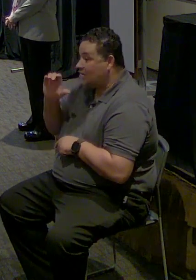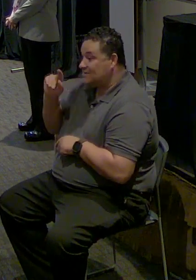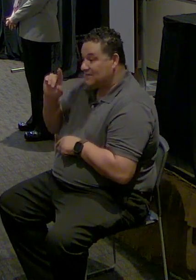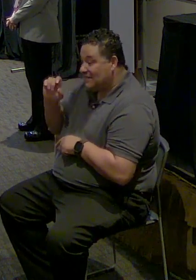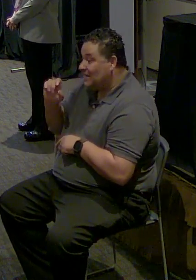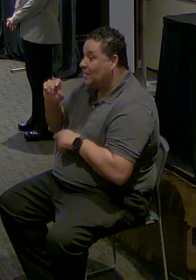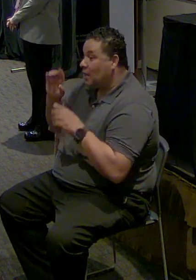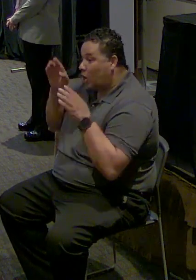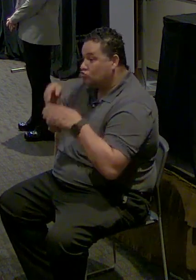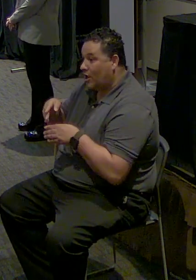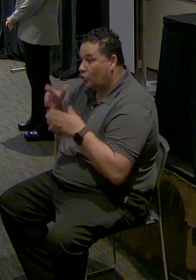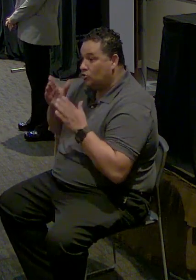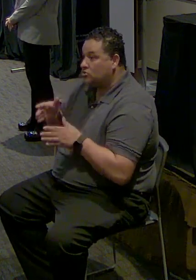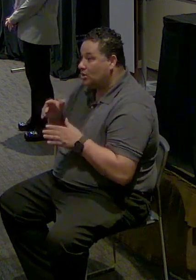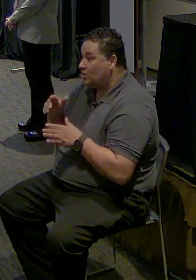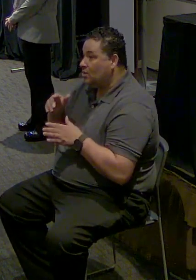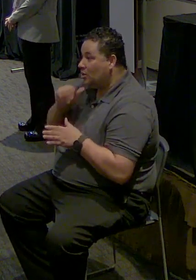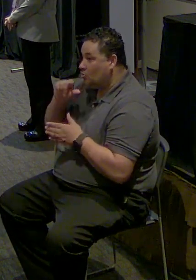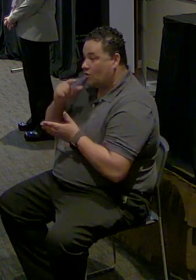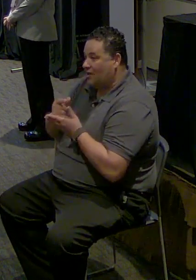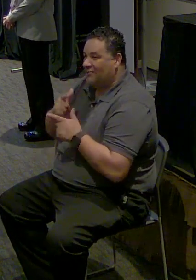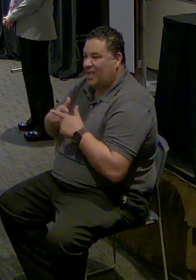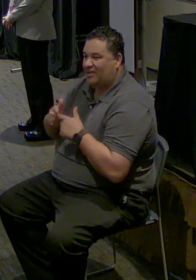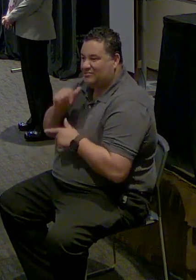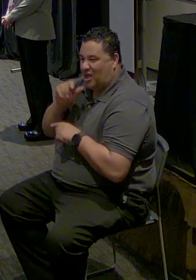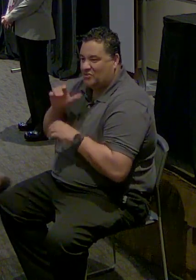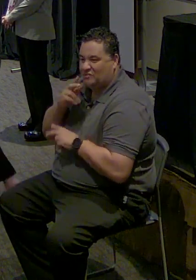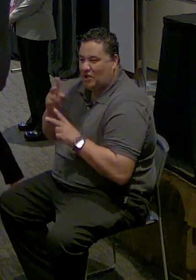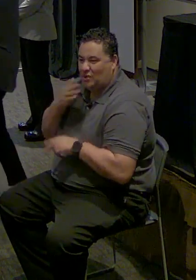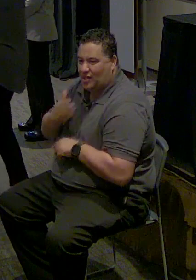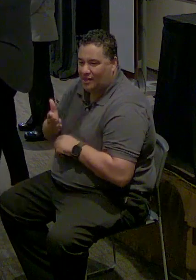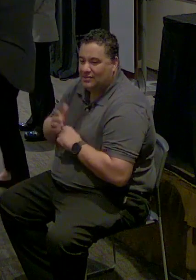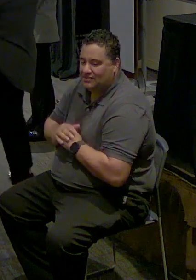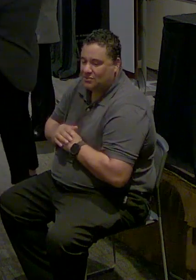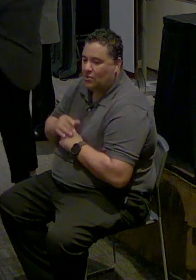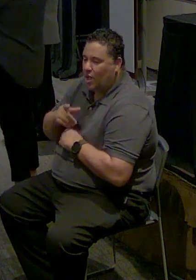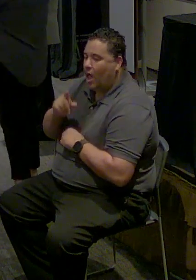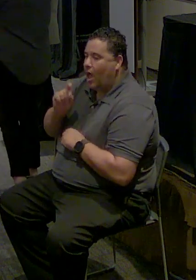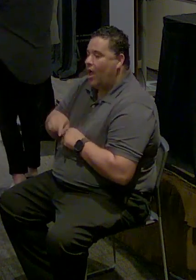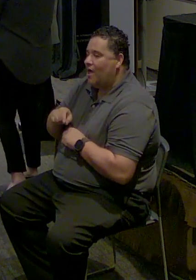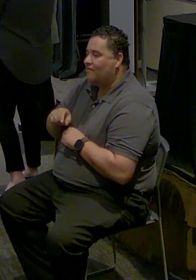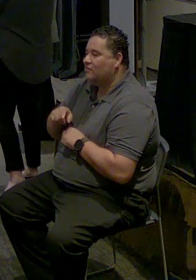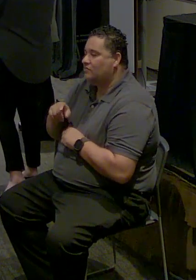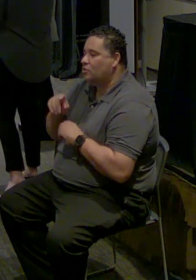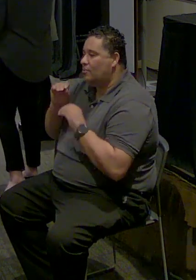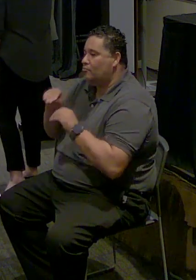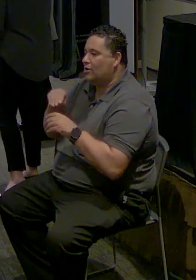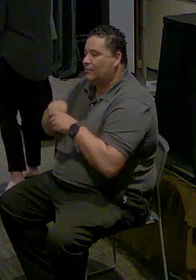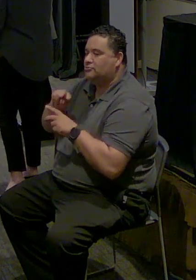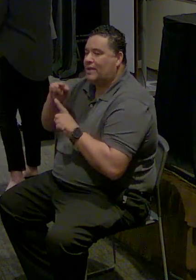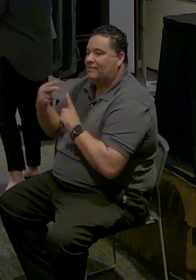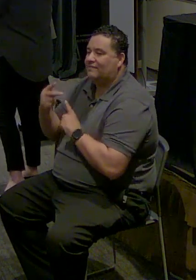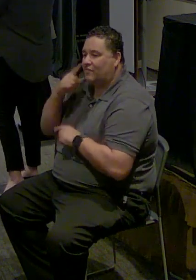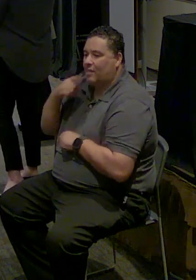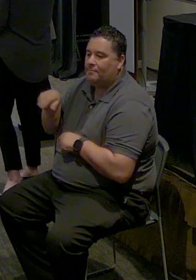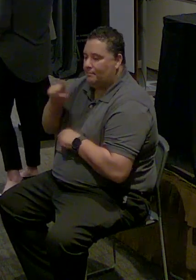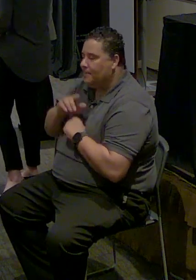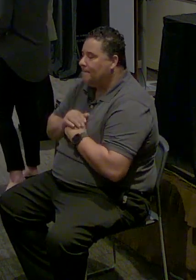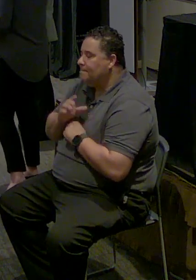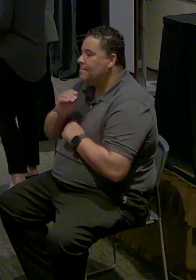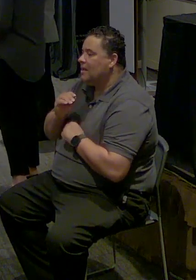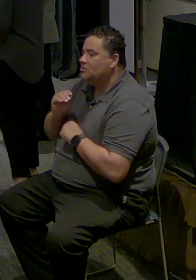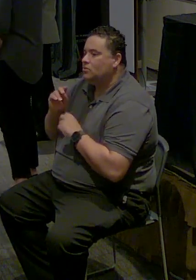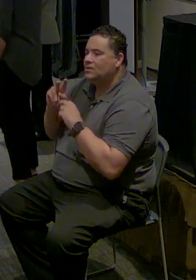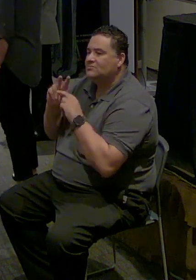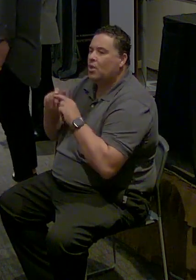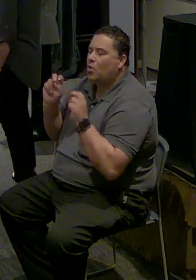concentrators are graduating, then you're not doing very well, right? So you have to put it in perspective for them. And then to explore